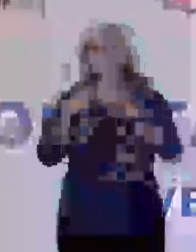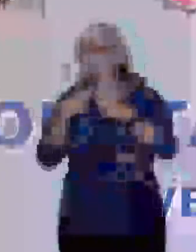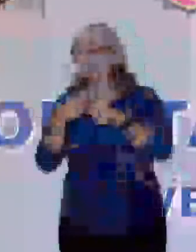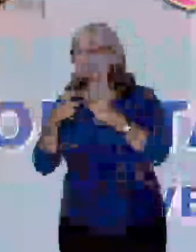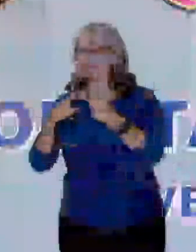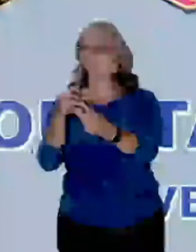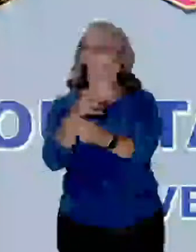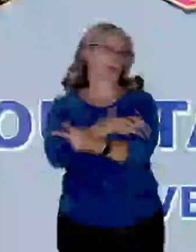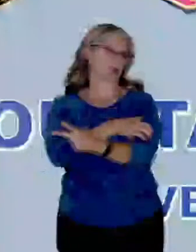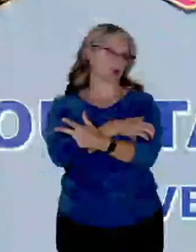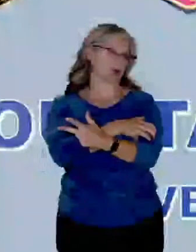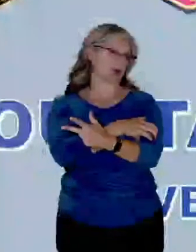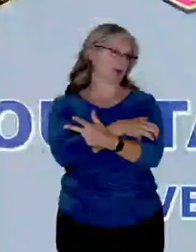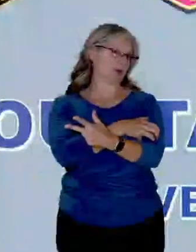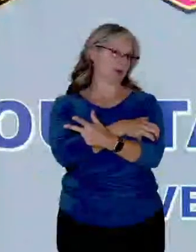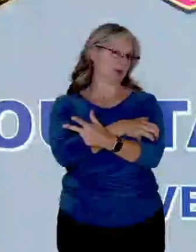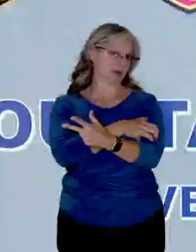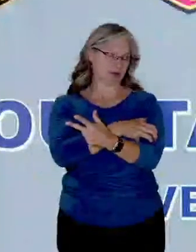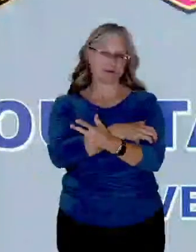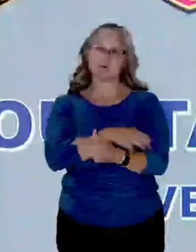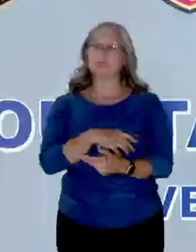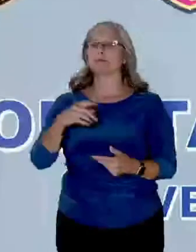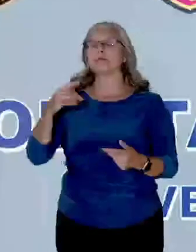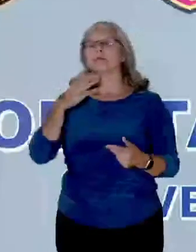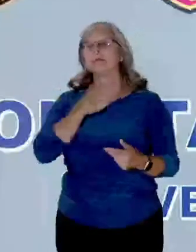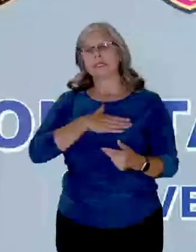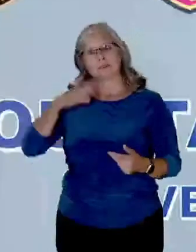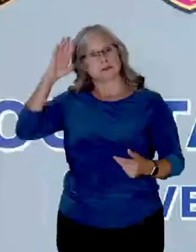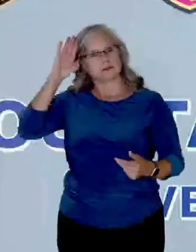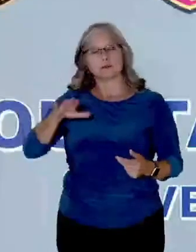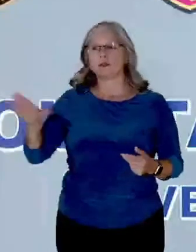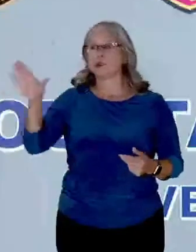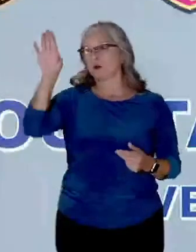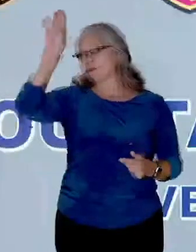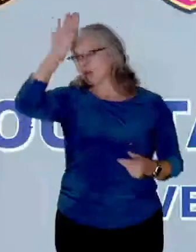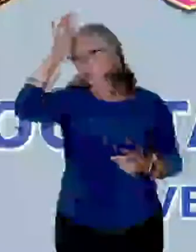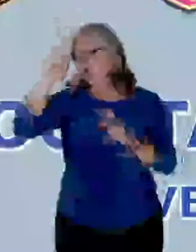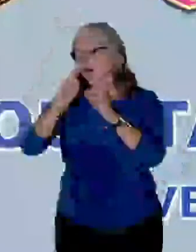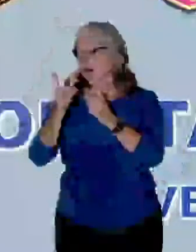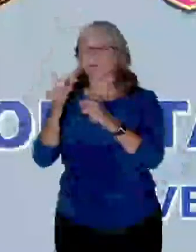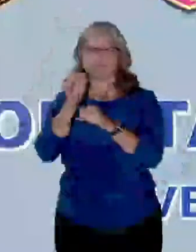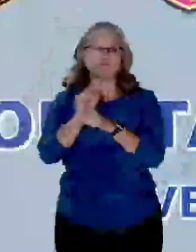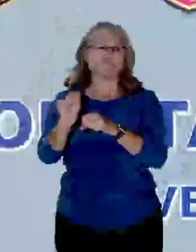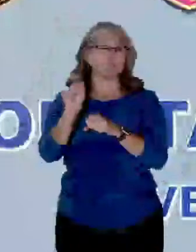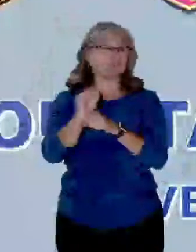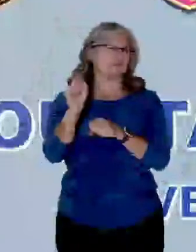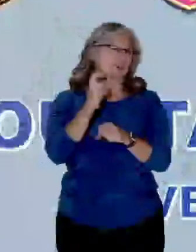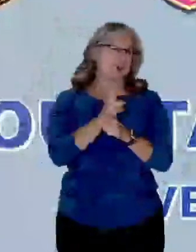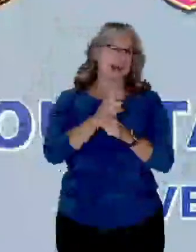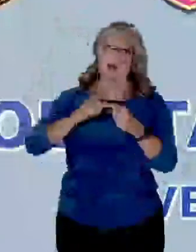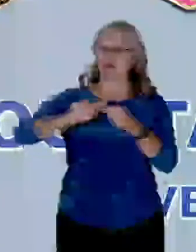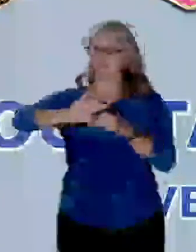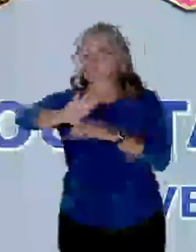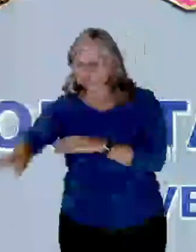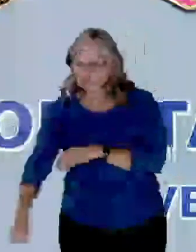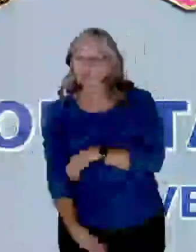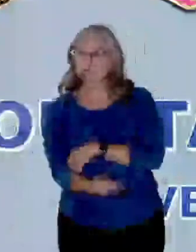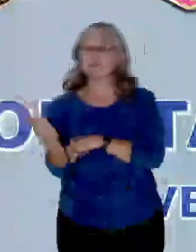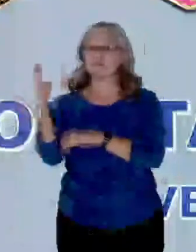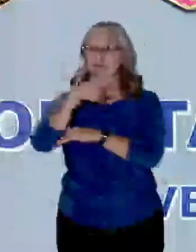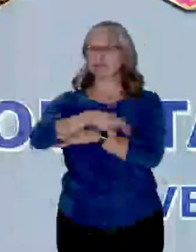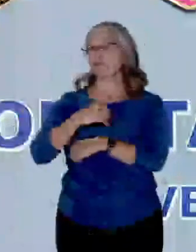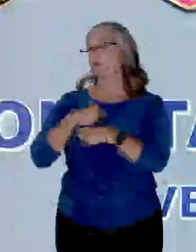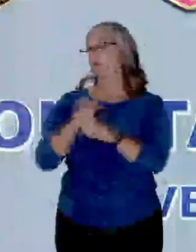and power. So know that your fire departments are working extremely hard around the clock to make this